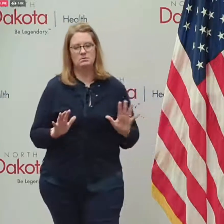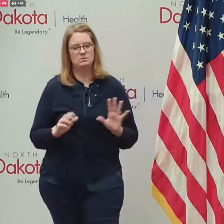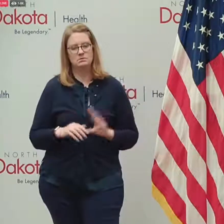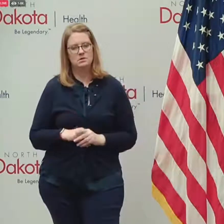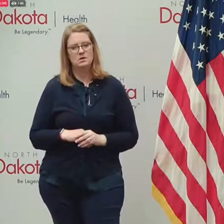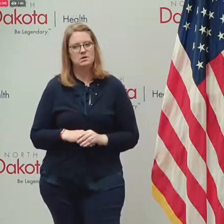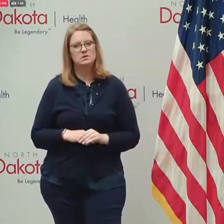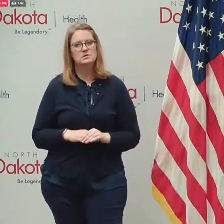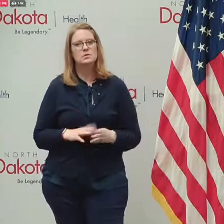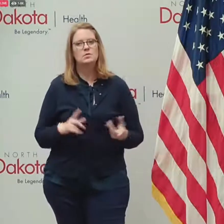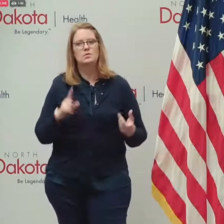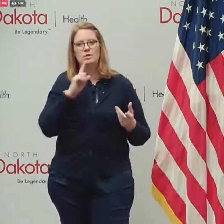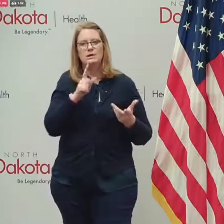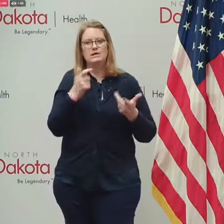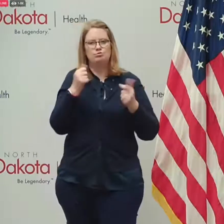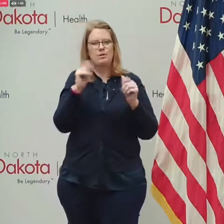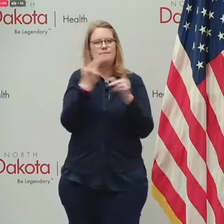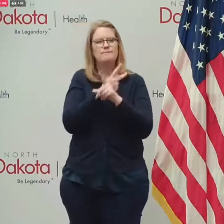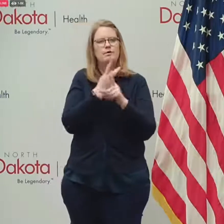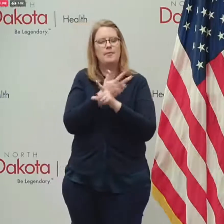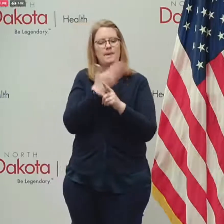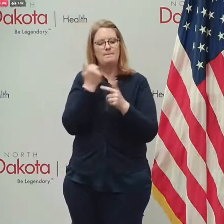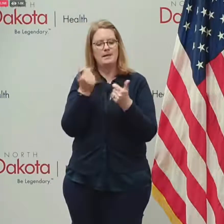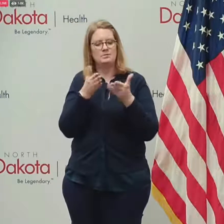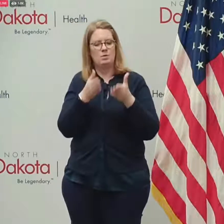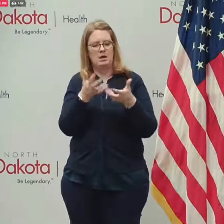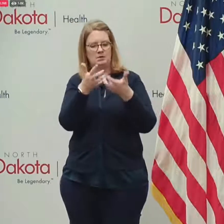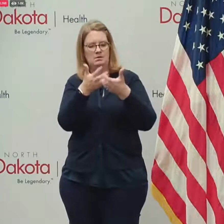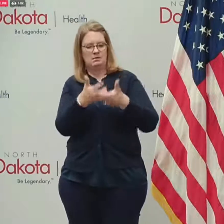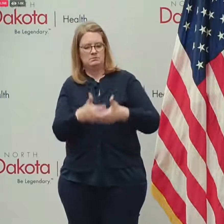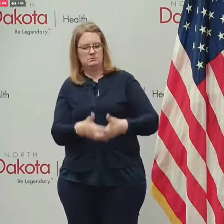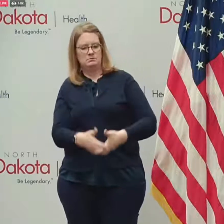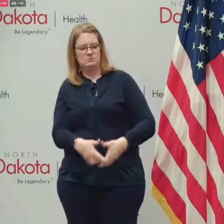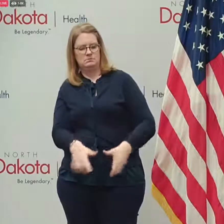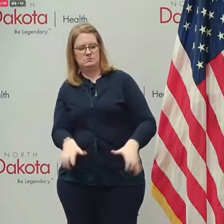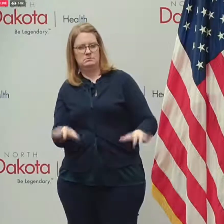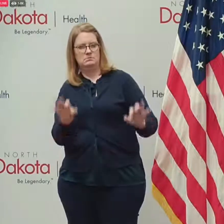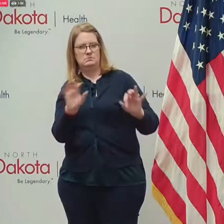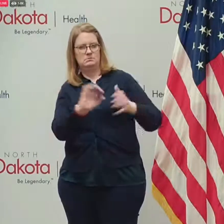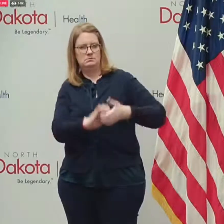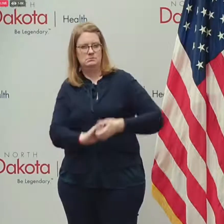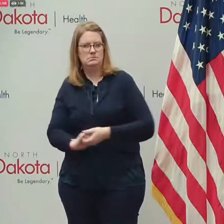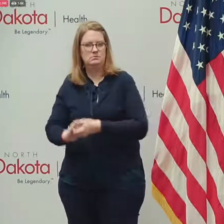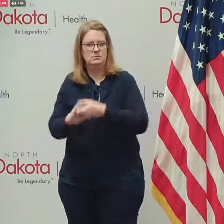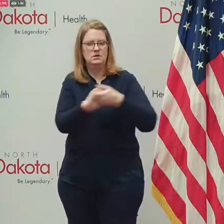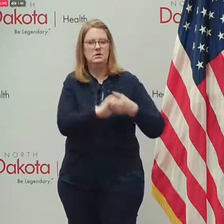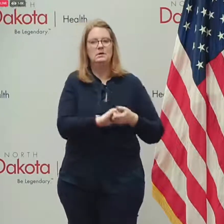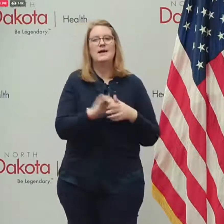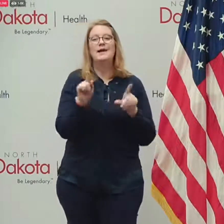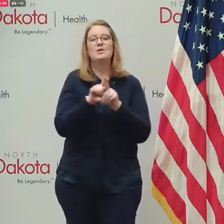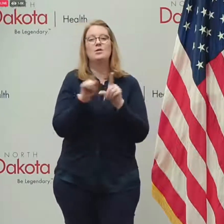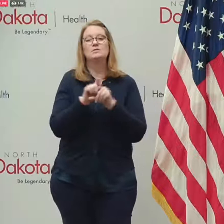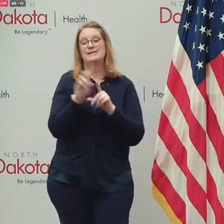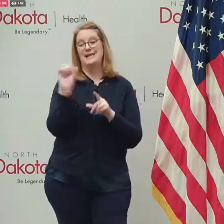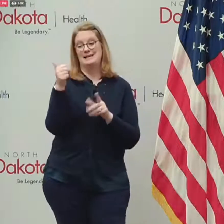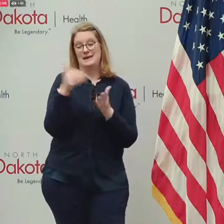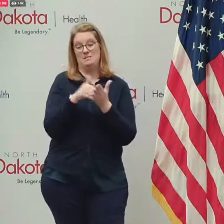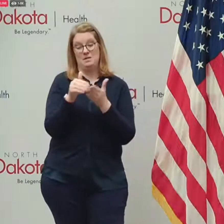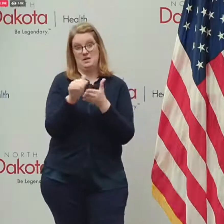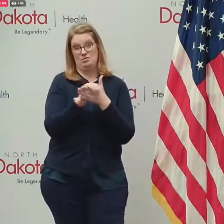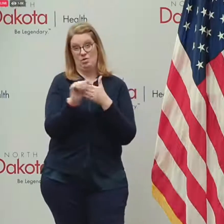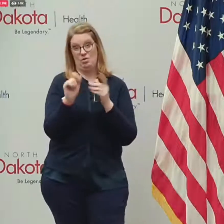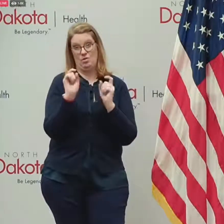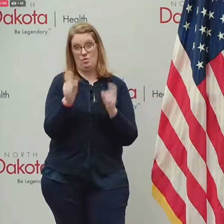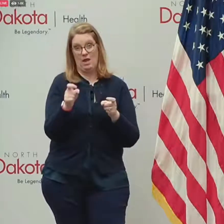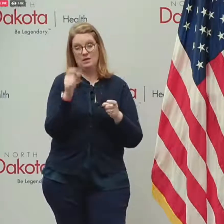find the most synergy among the capacity that we have right now. And as we announced in the $10 million grant earlier, we got to make sure that because